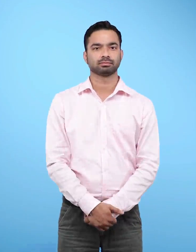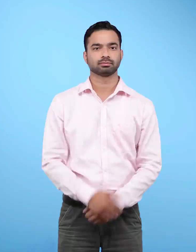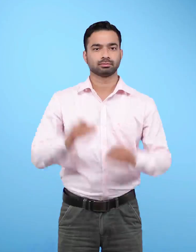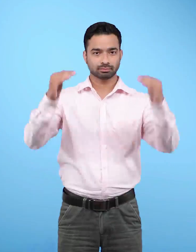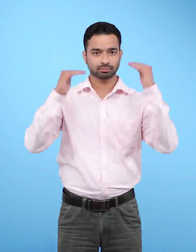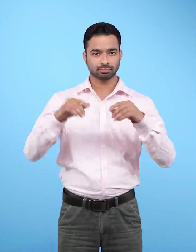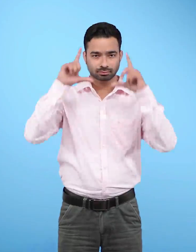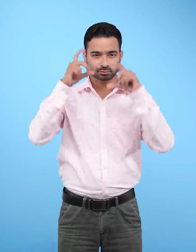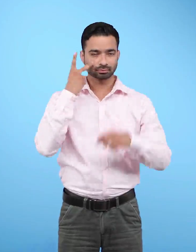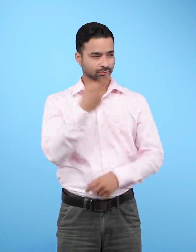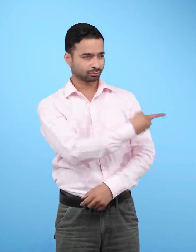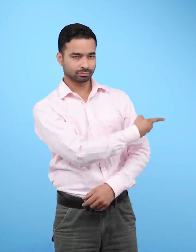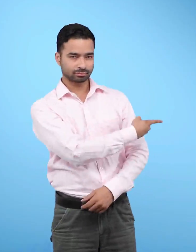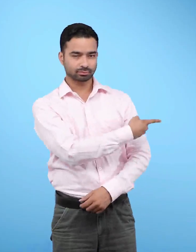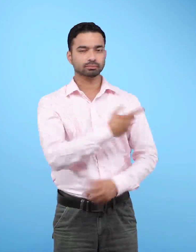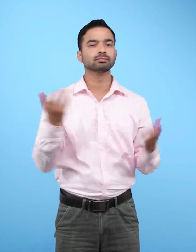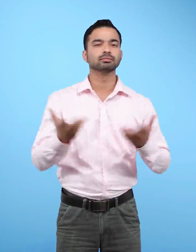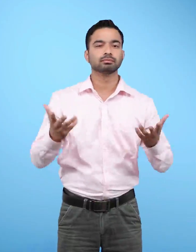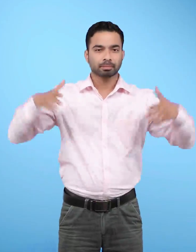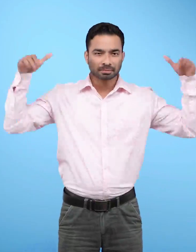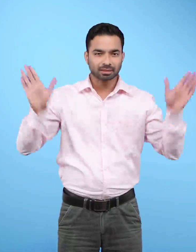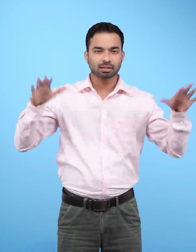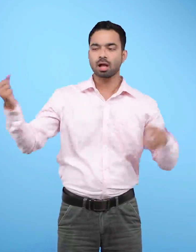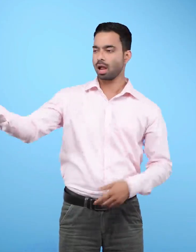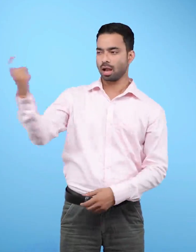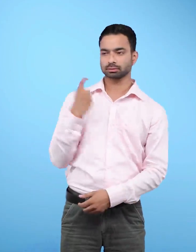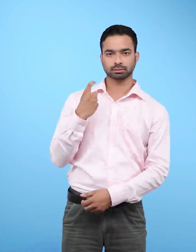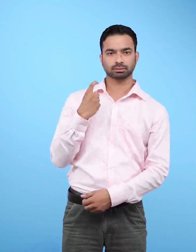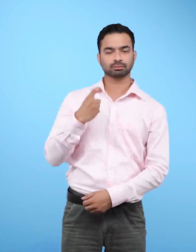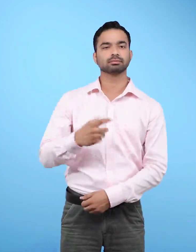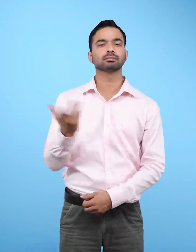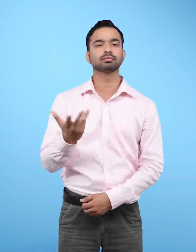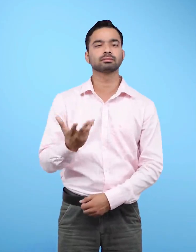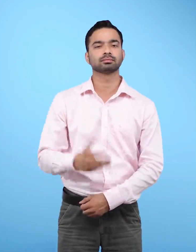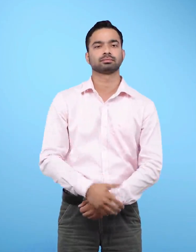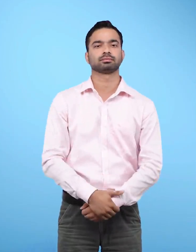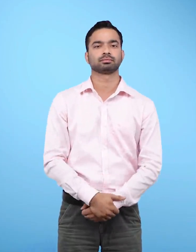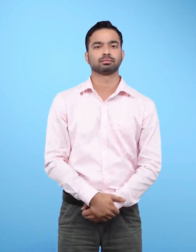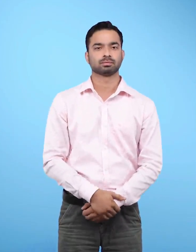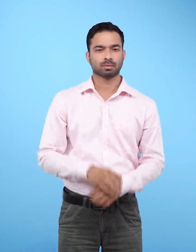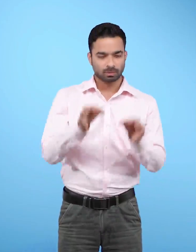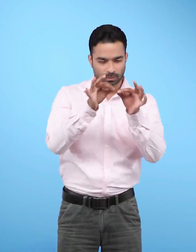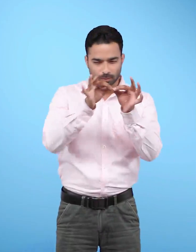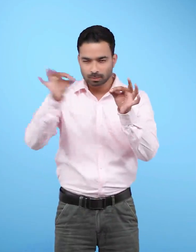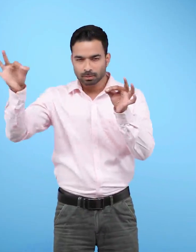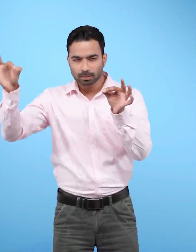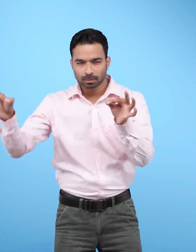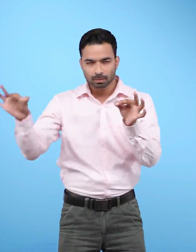On the bottom right of the page, we again have the wise bird asking us, "Can you make